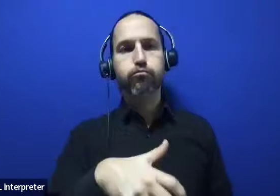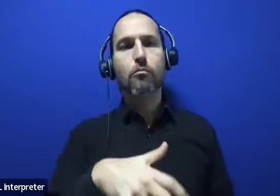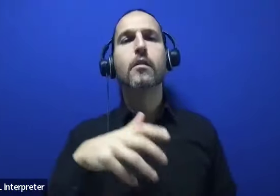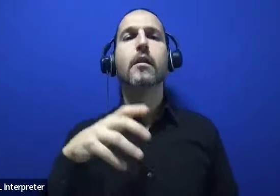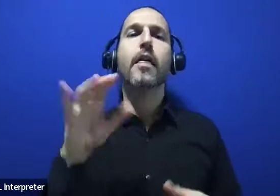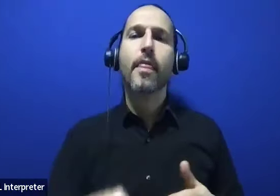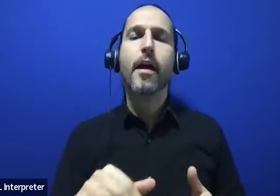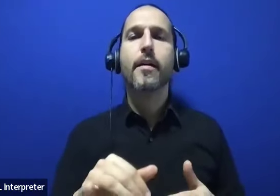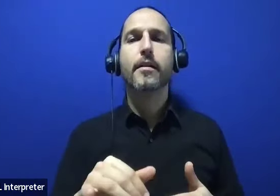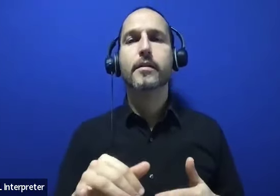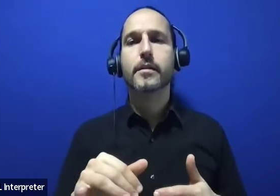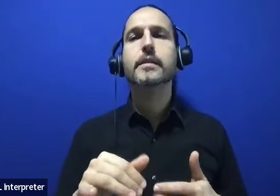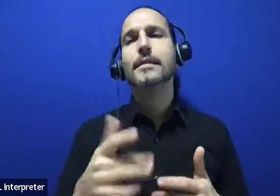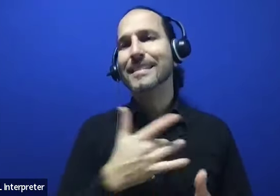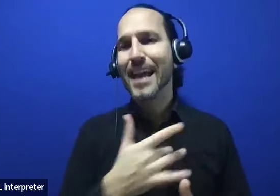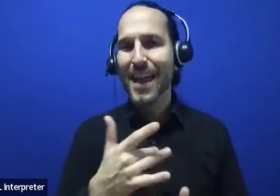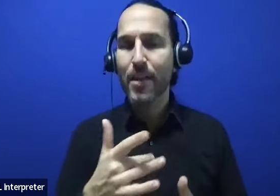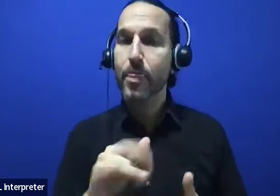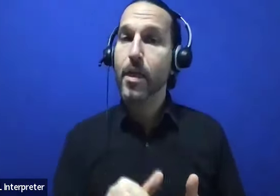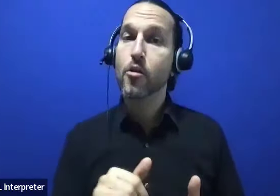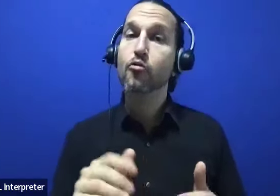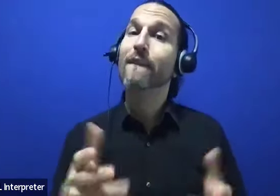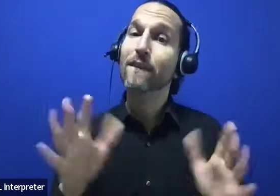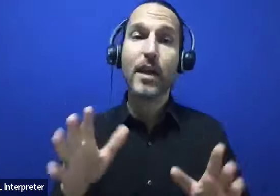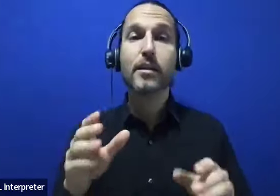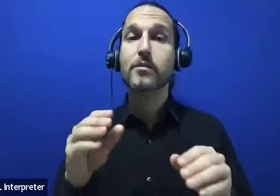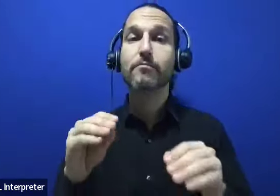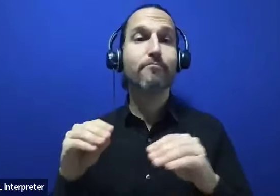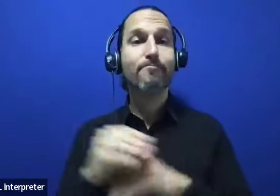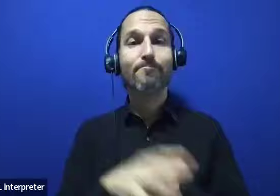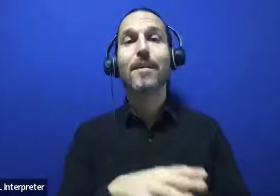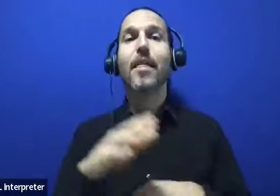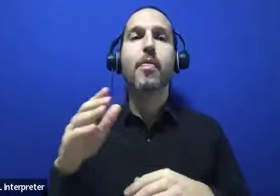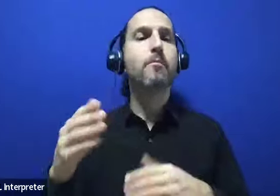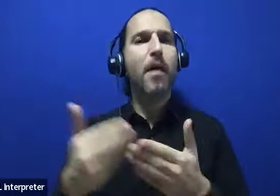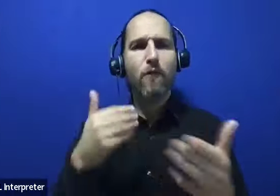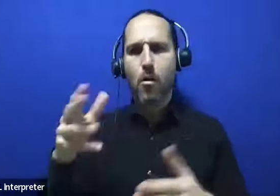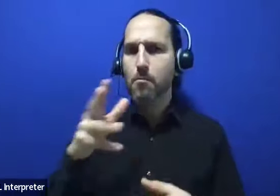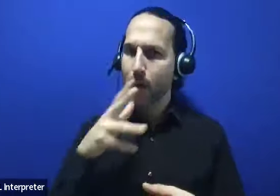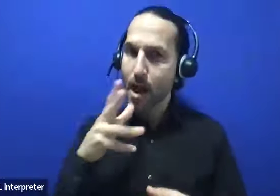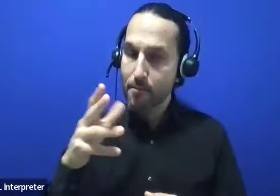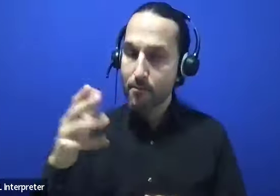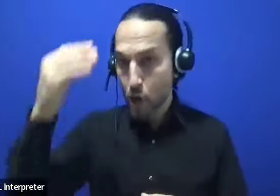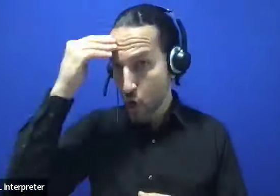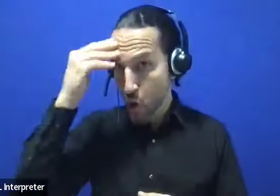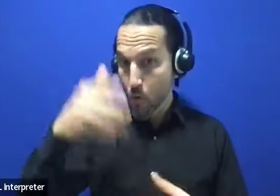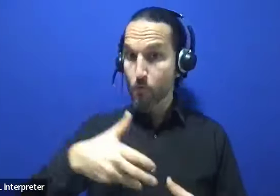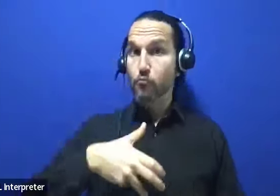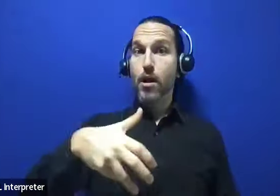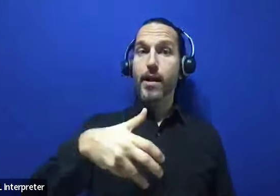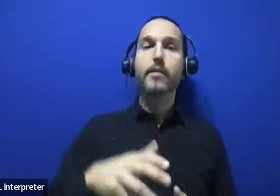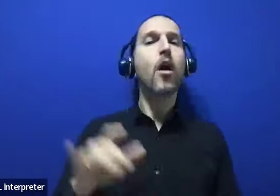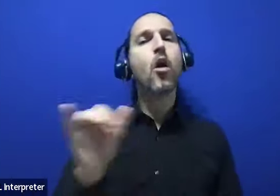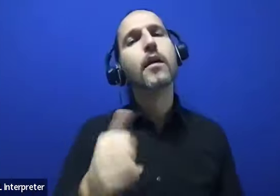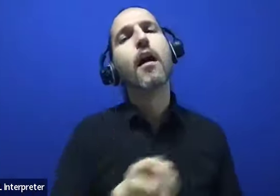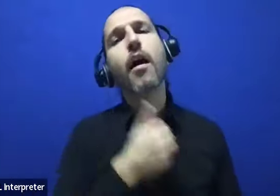fact, typically it's already done the damage before the mother even knows that she's pregnant. And it works together with